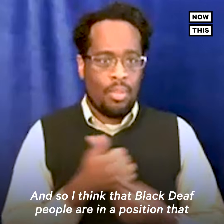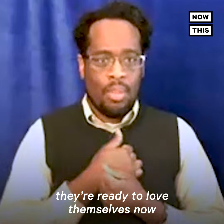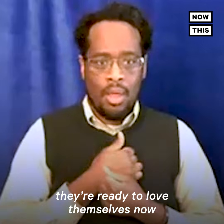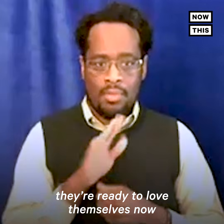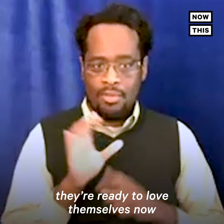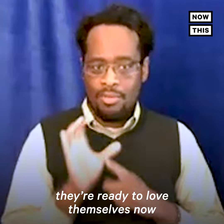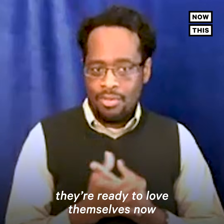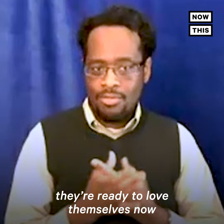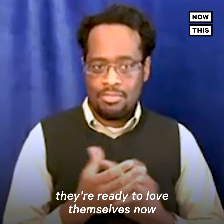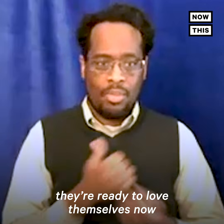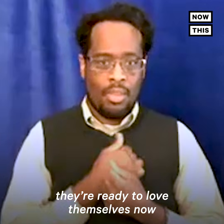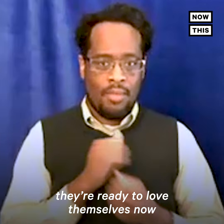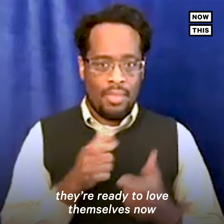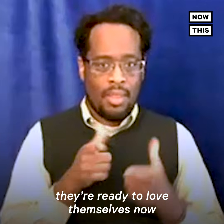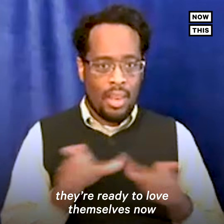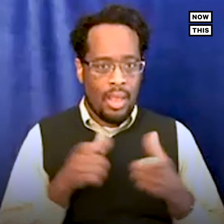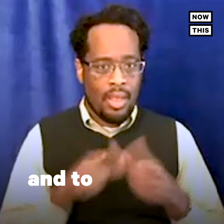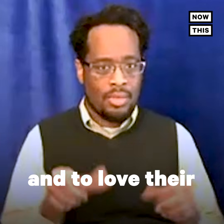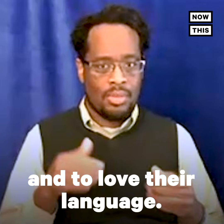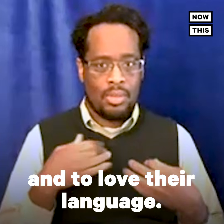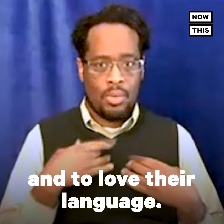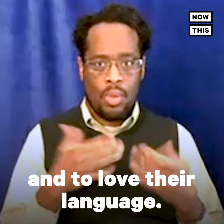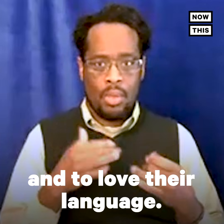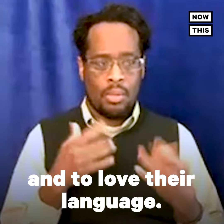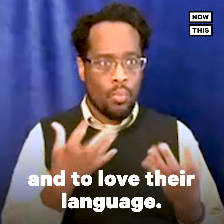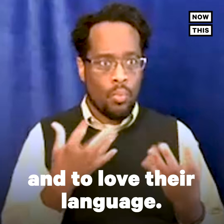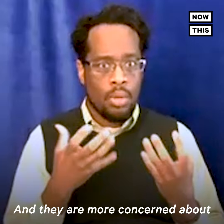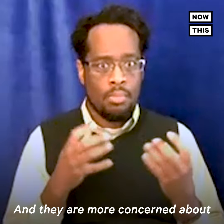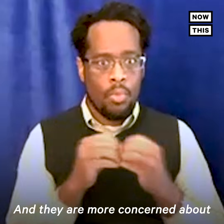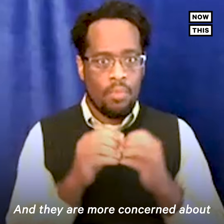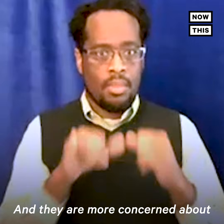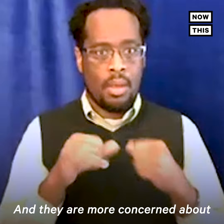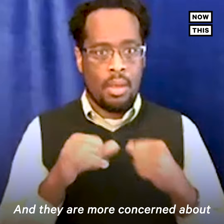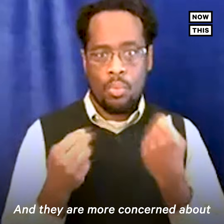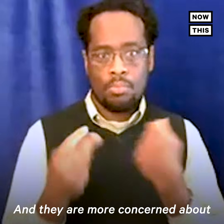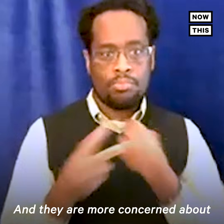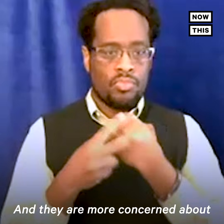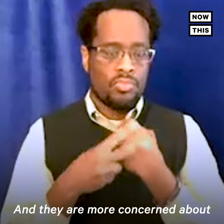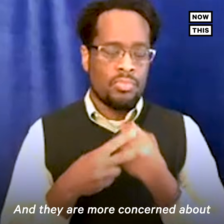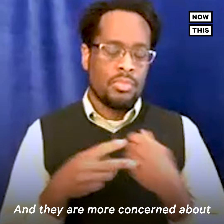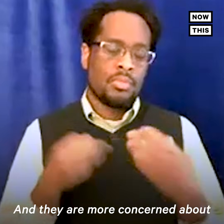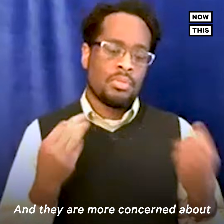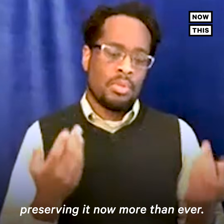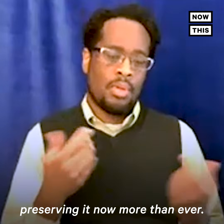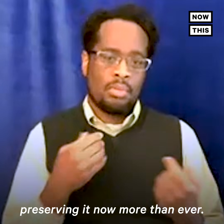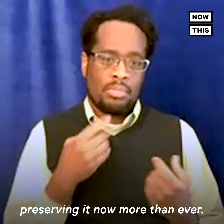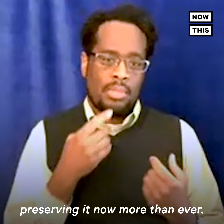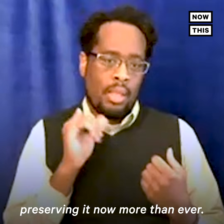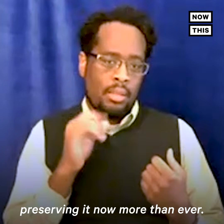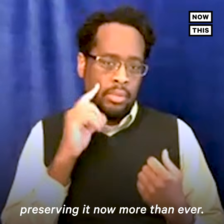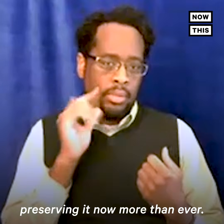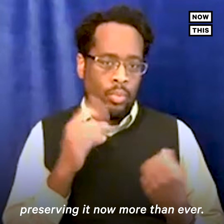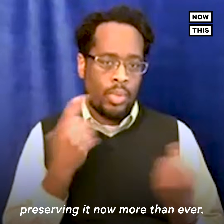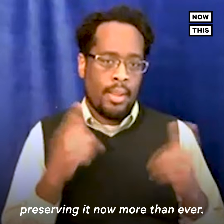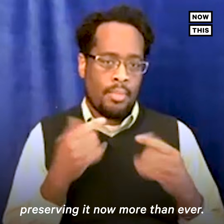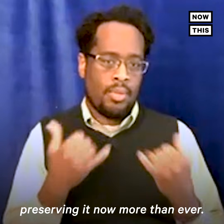they're ready to love themselves now and to love their language. And they are more concerned about preserving it now more than ever.